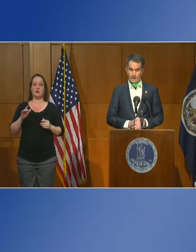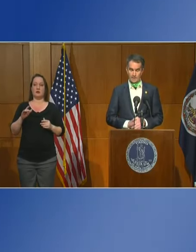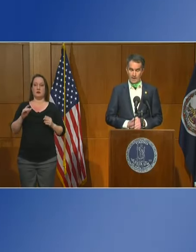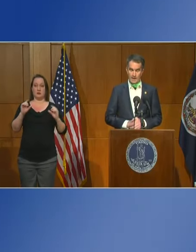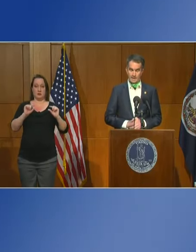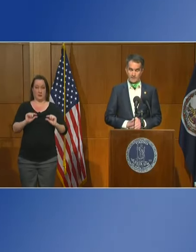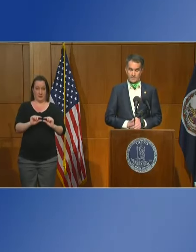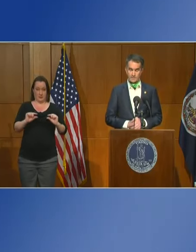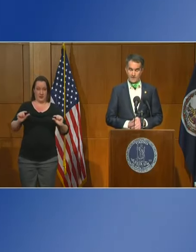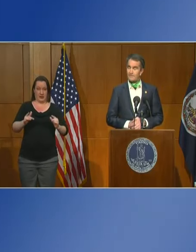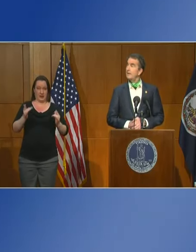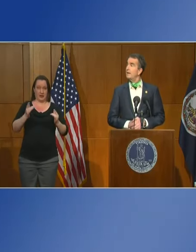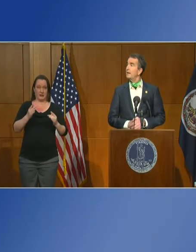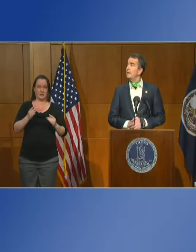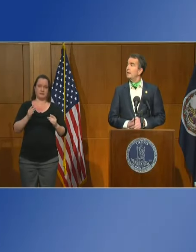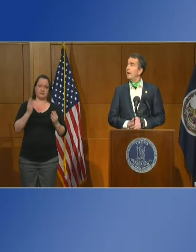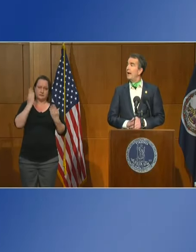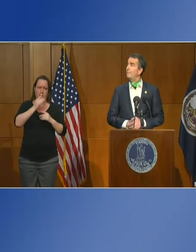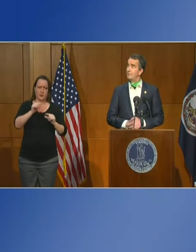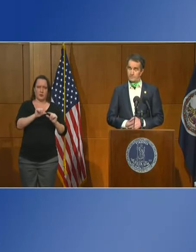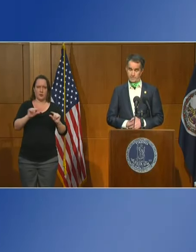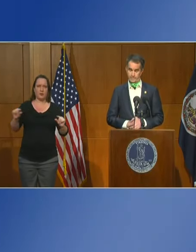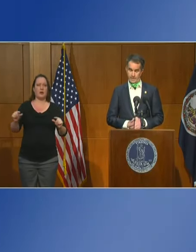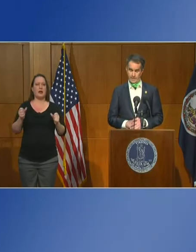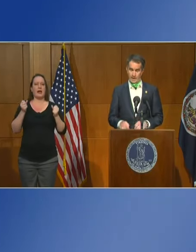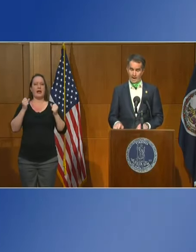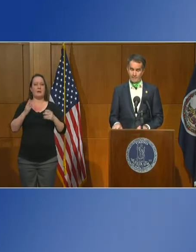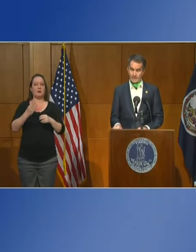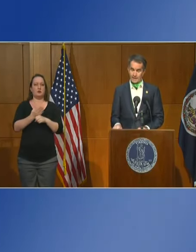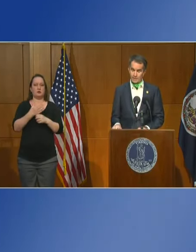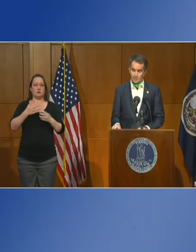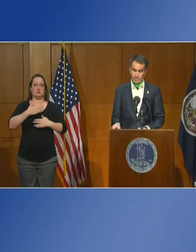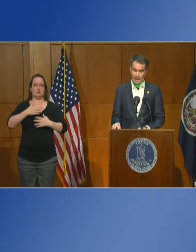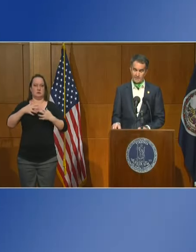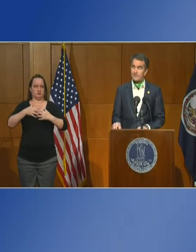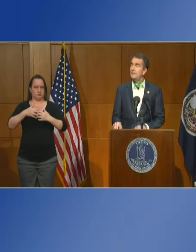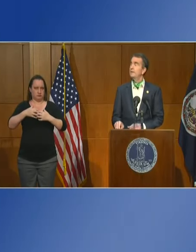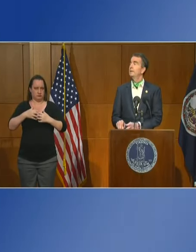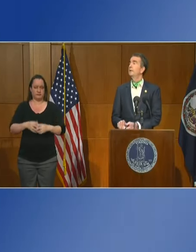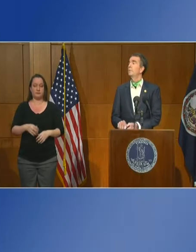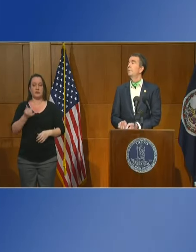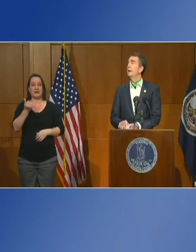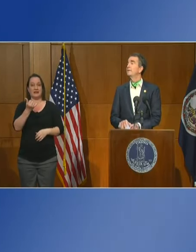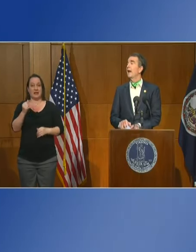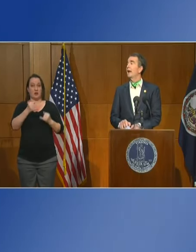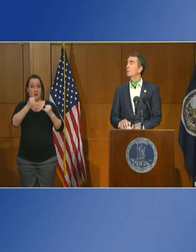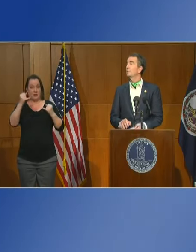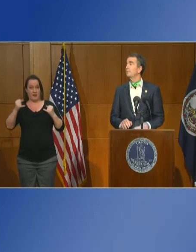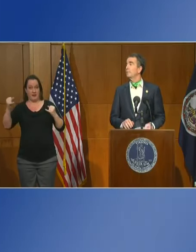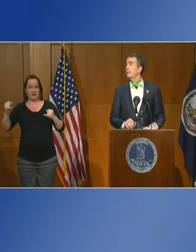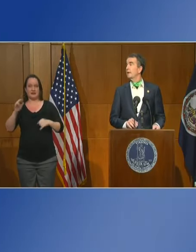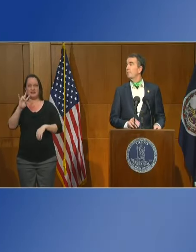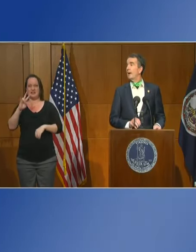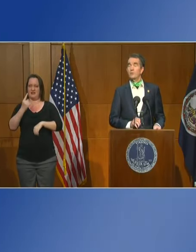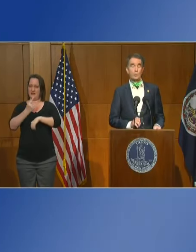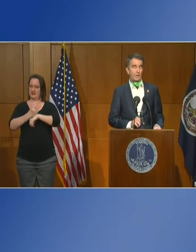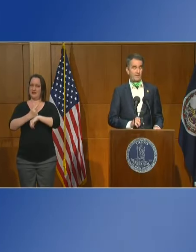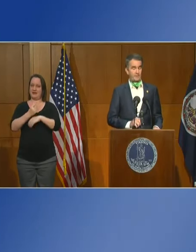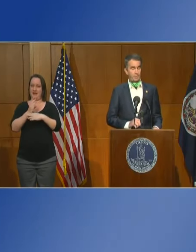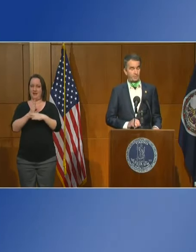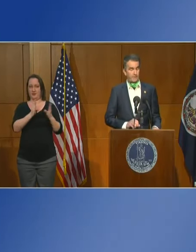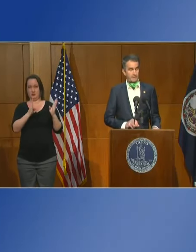The yellow line is a 7-day average. Our ventilator capacity remains adequate at